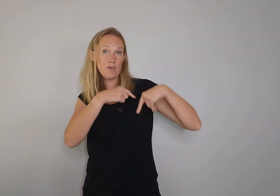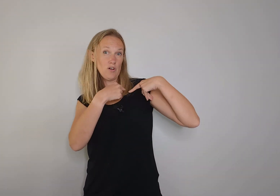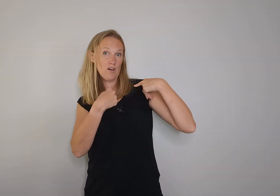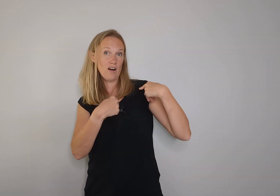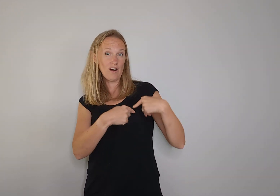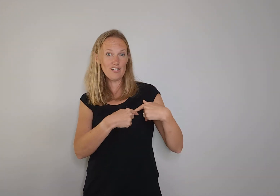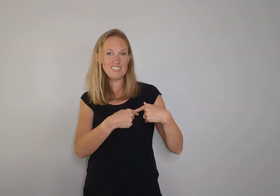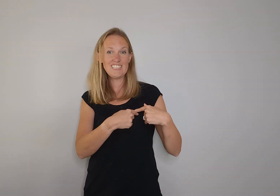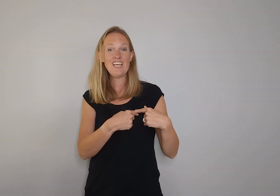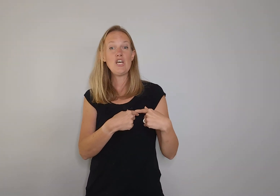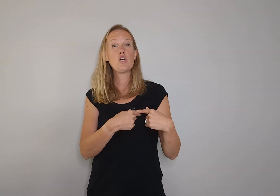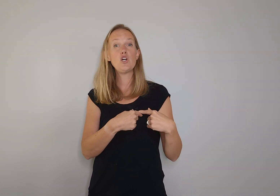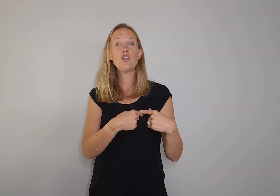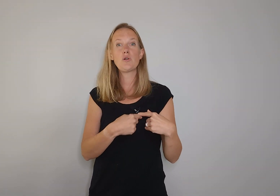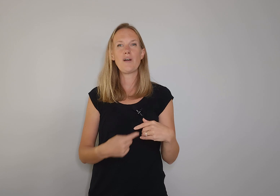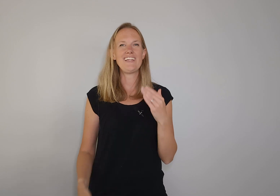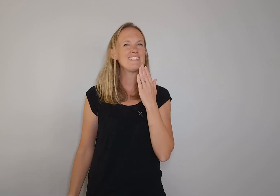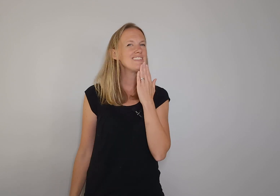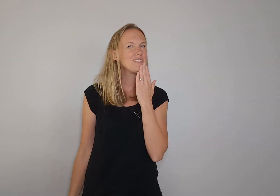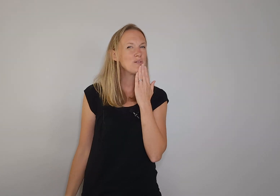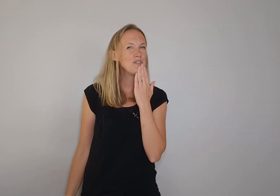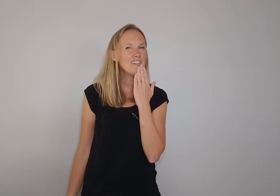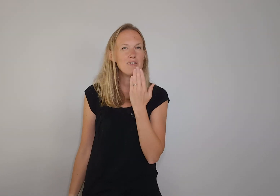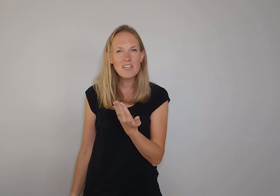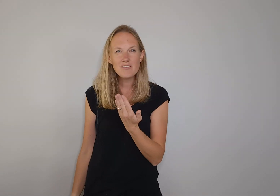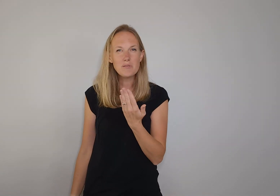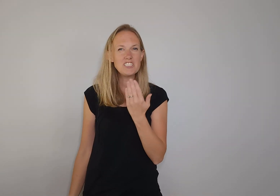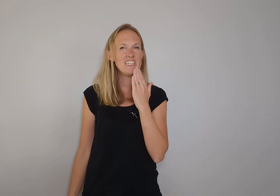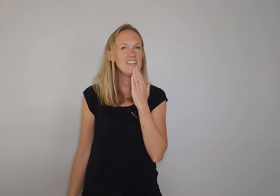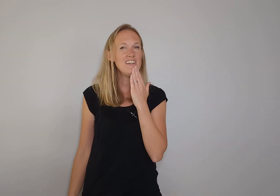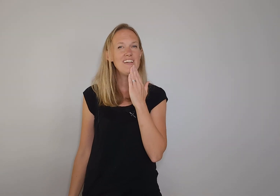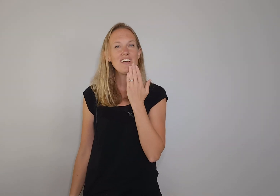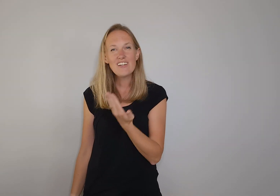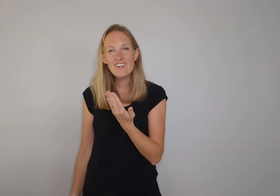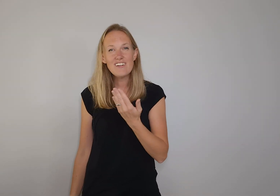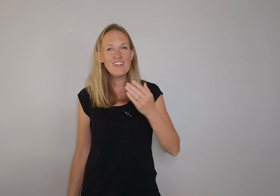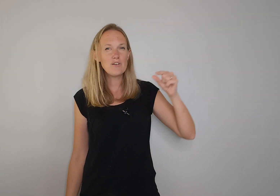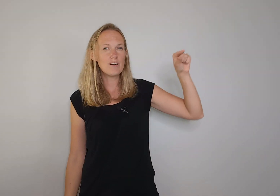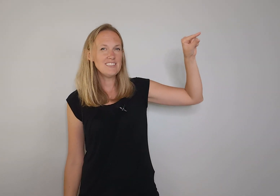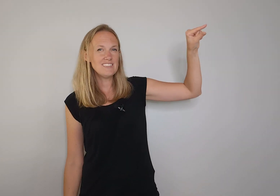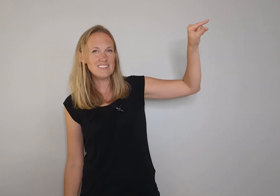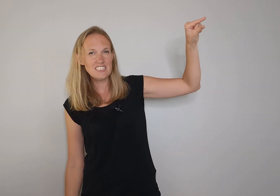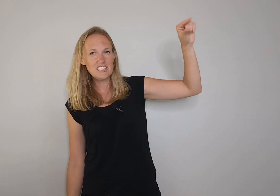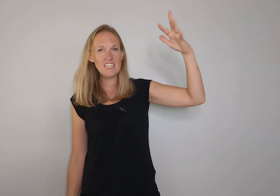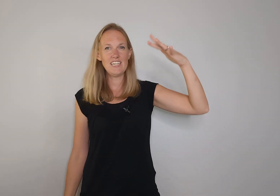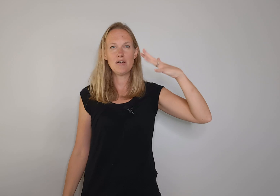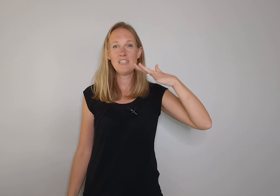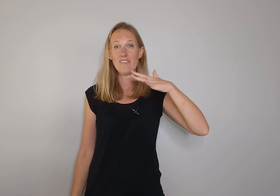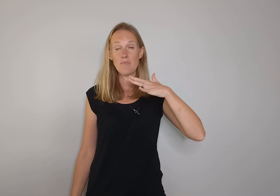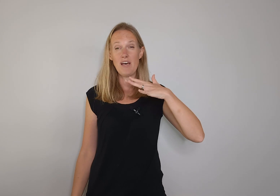pure hearts, good grace. So good coming out from your chin, Good grace is a G coming down from